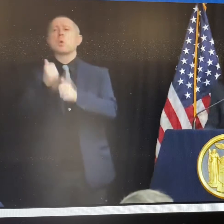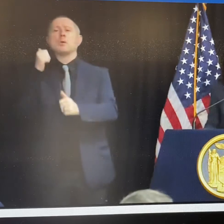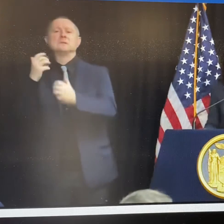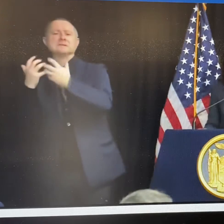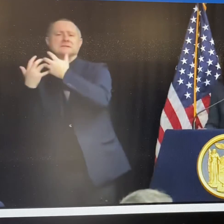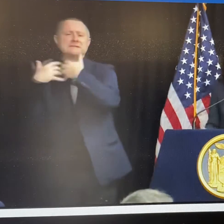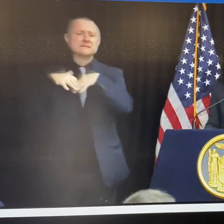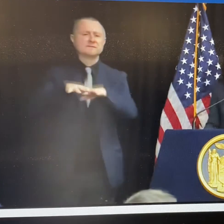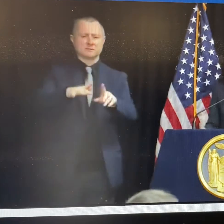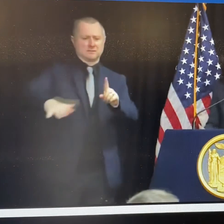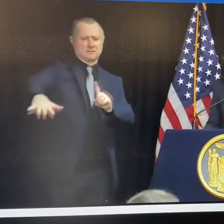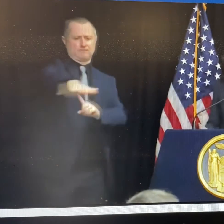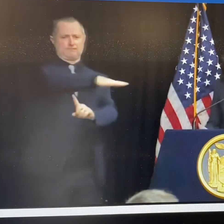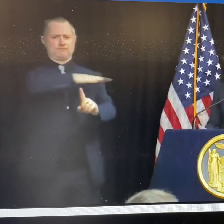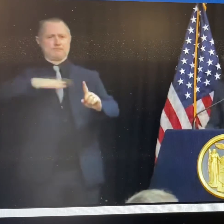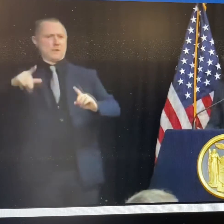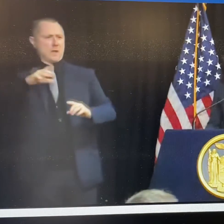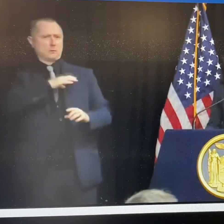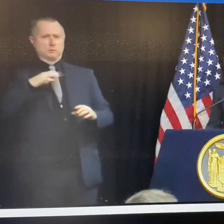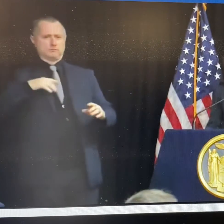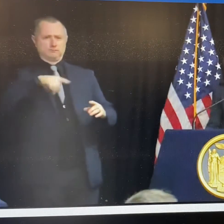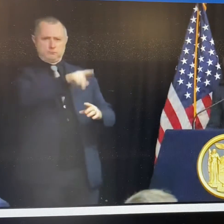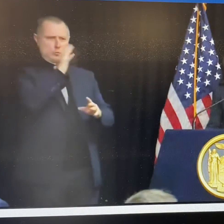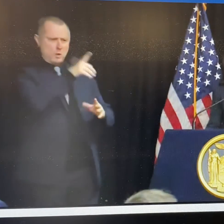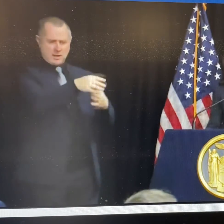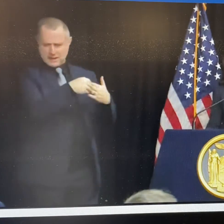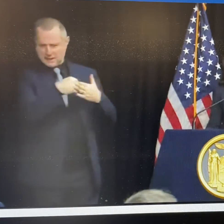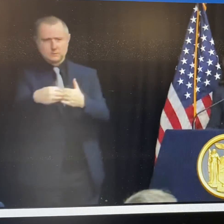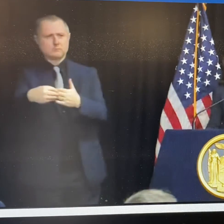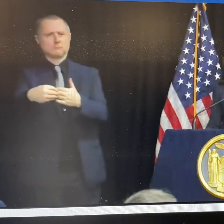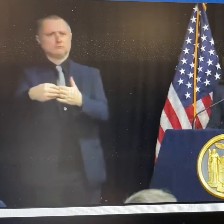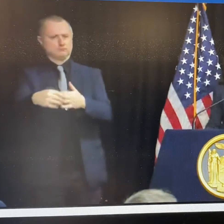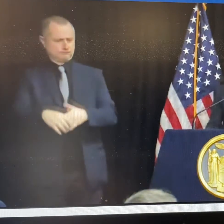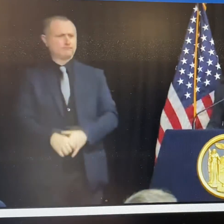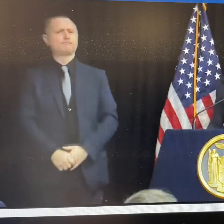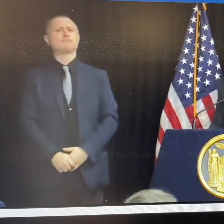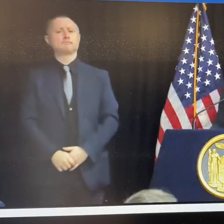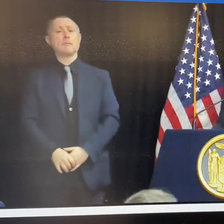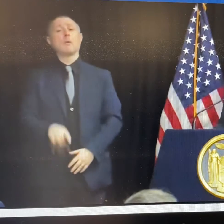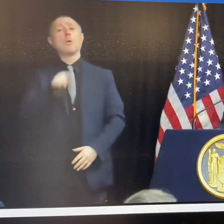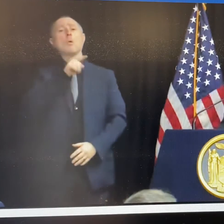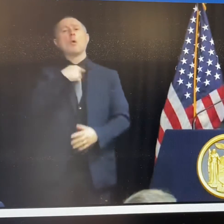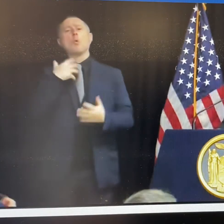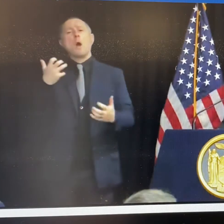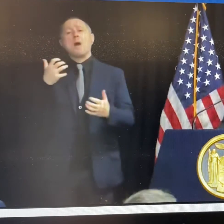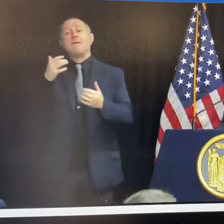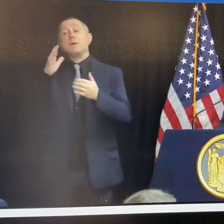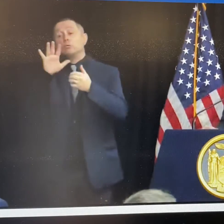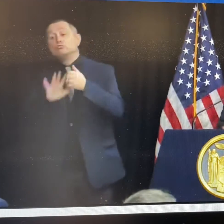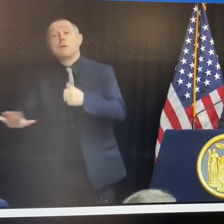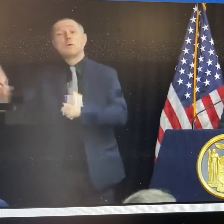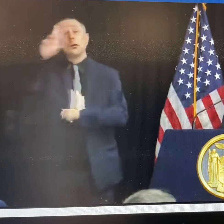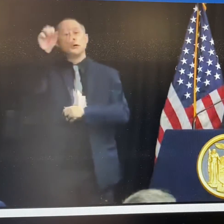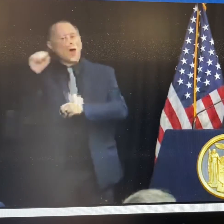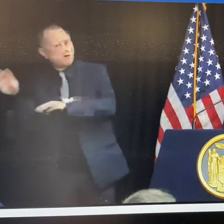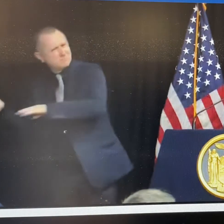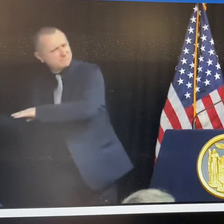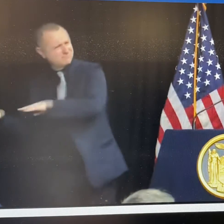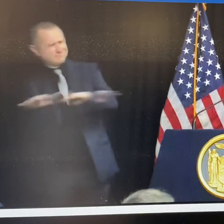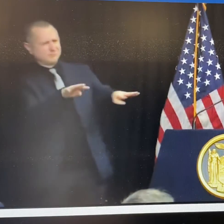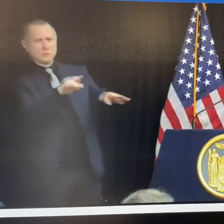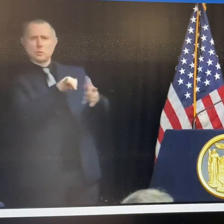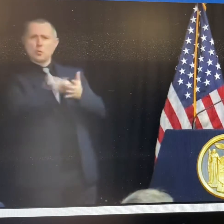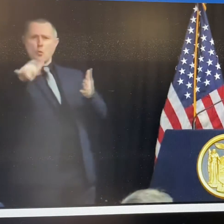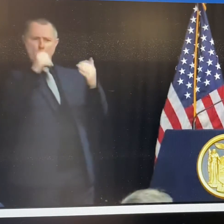and make sure that we're not only compliant with Olmstead, but also, as I said, becomes a model. And that is what I'm very excited about. We're also